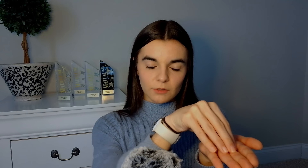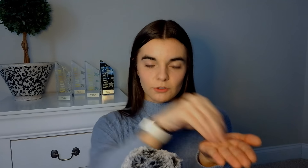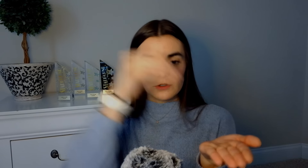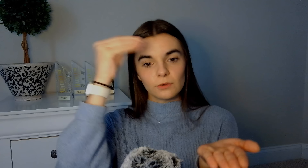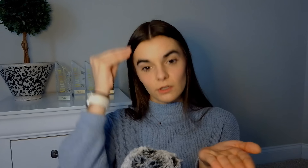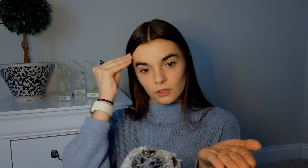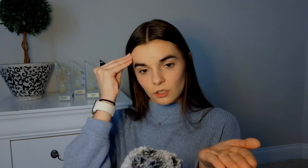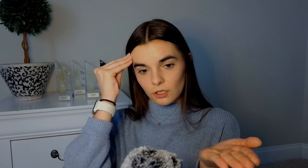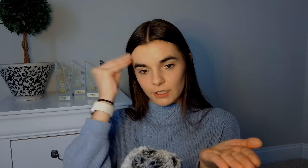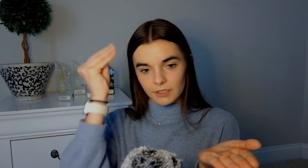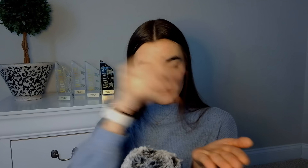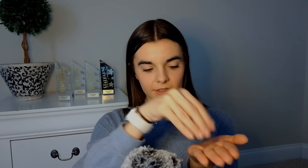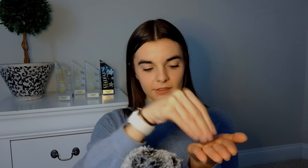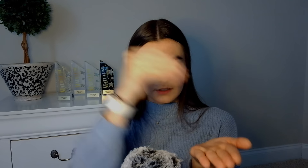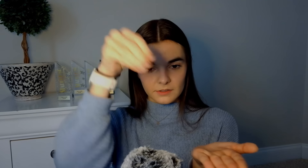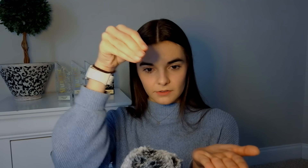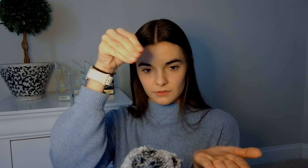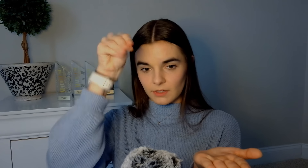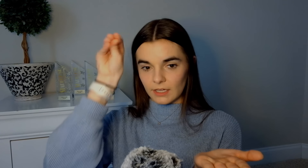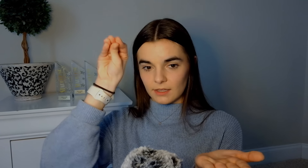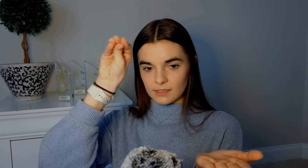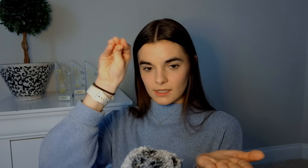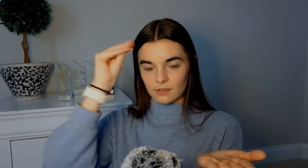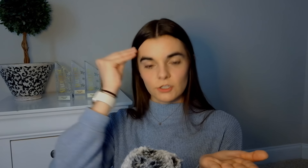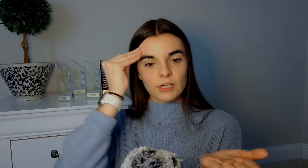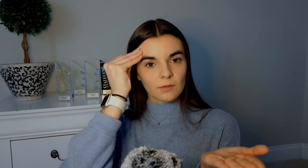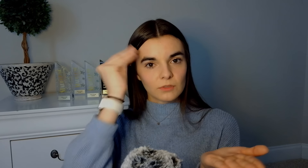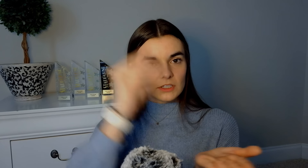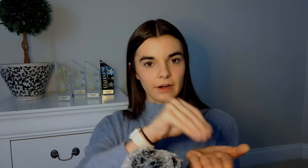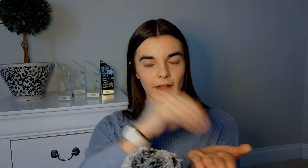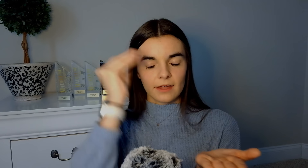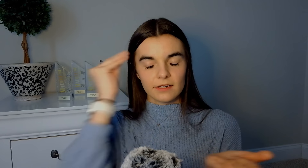do learn, like this hand shape to your head.